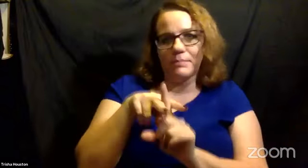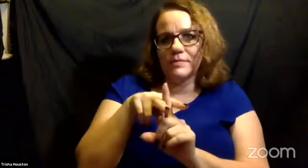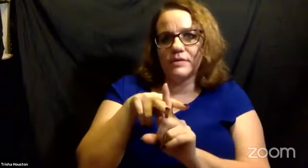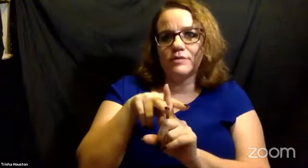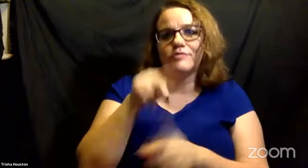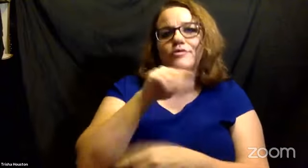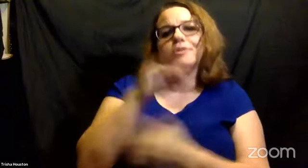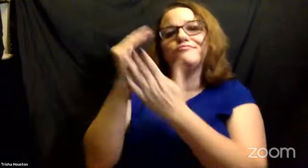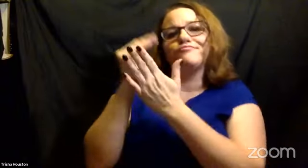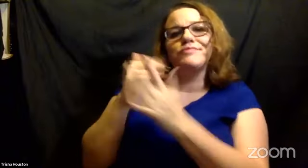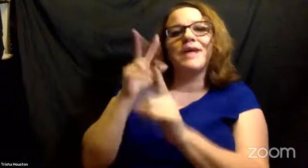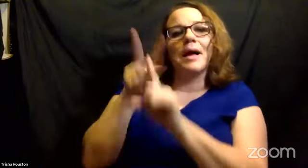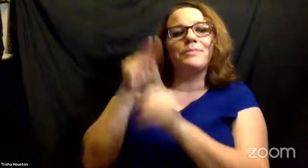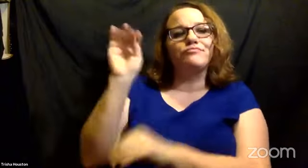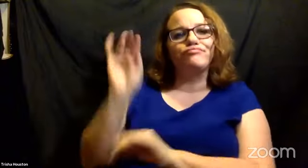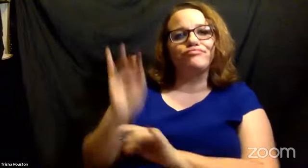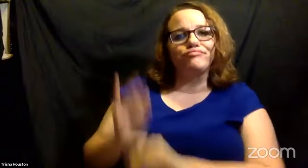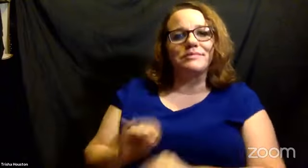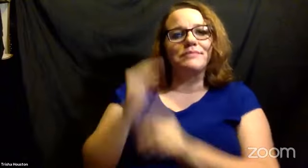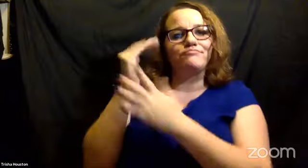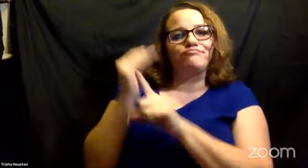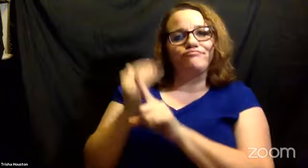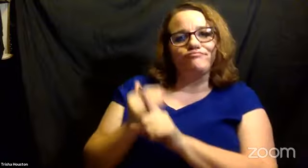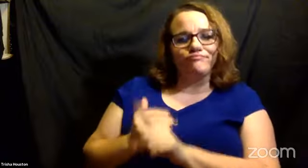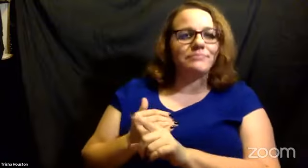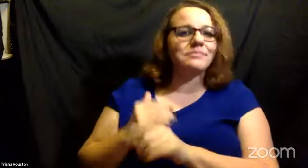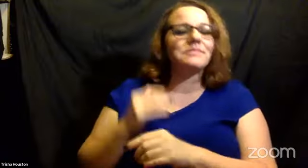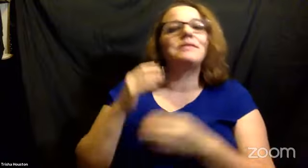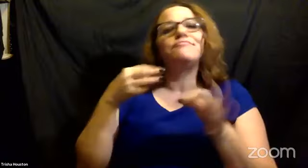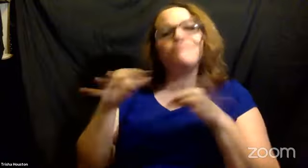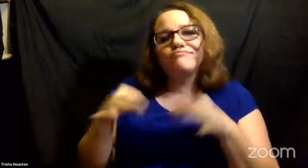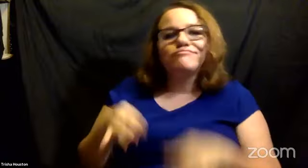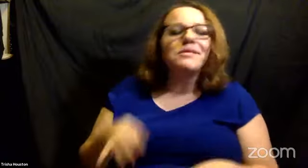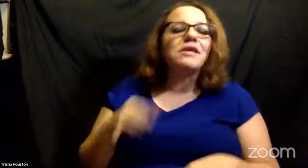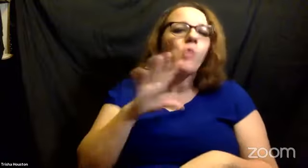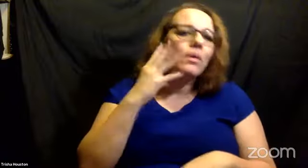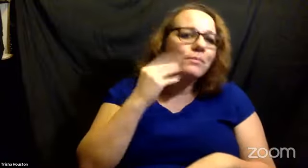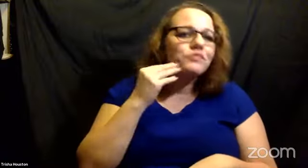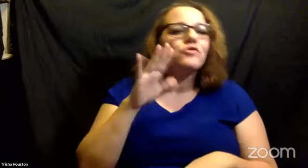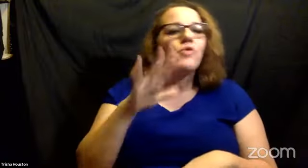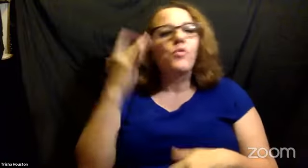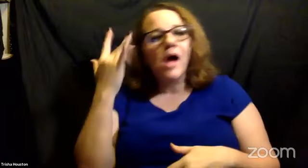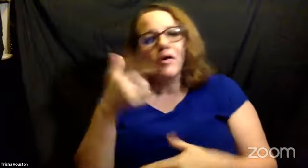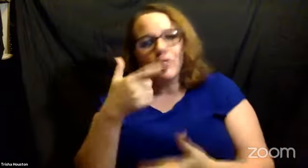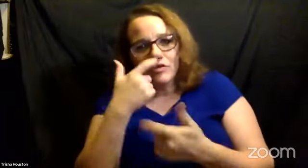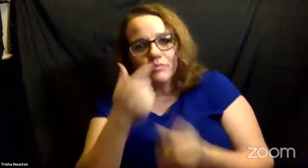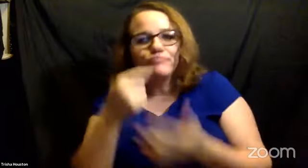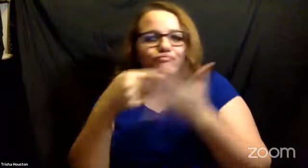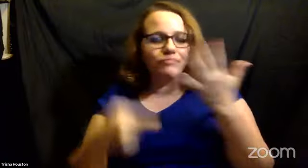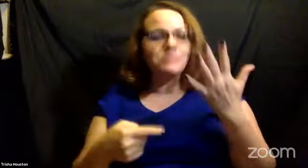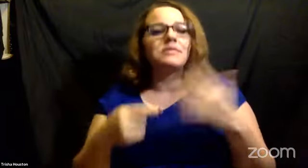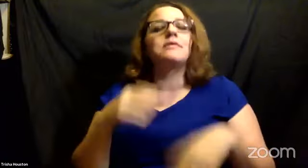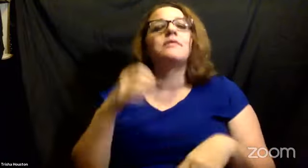trisha.h@csufresno.edu. And depending on your letter of interest, we will send you an application. You can tell us more about yourself, about